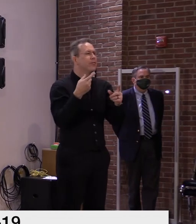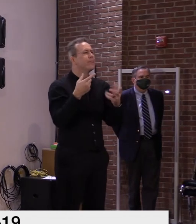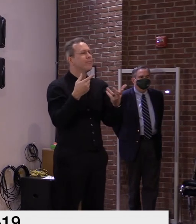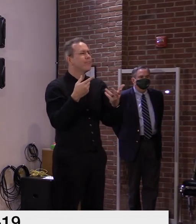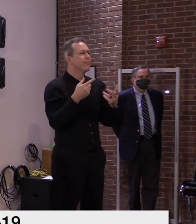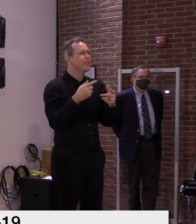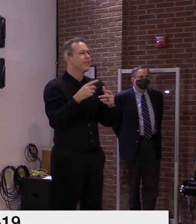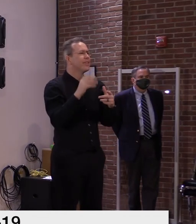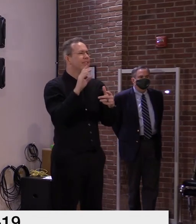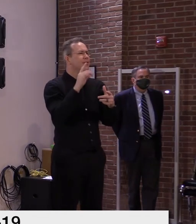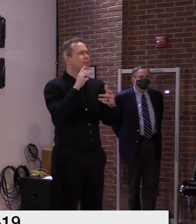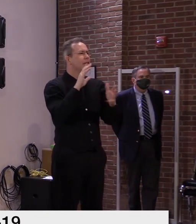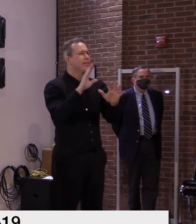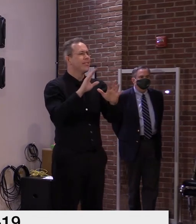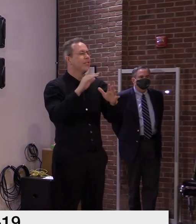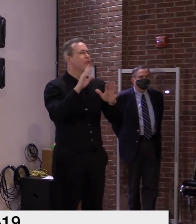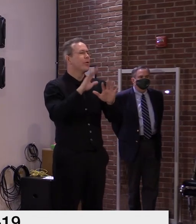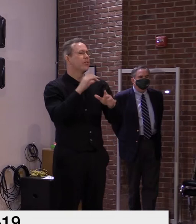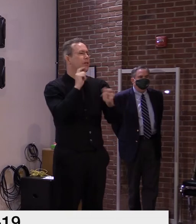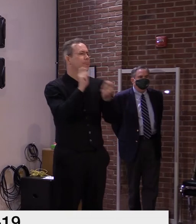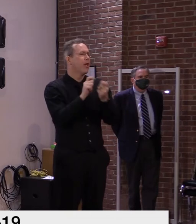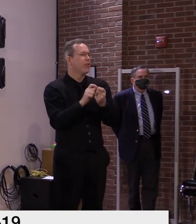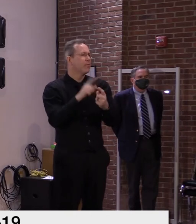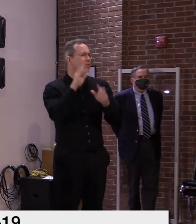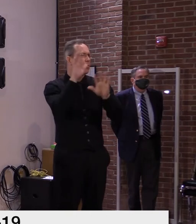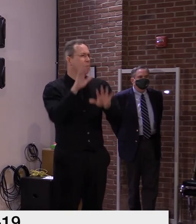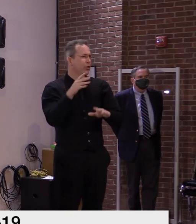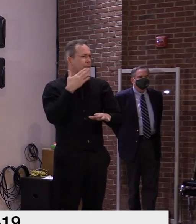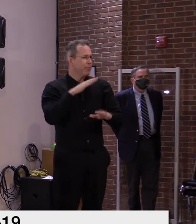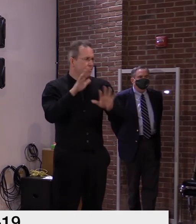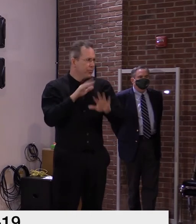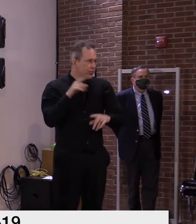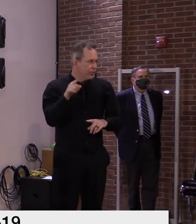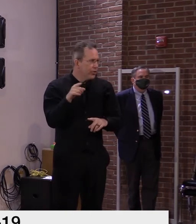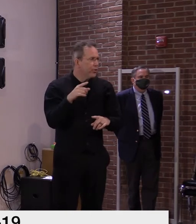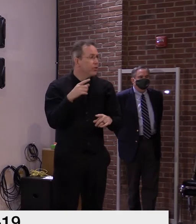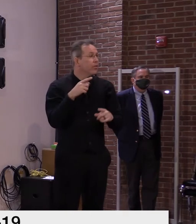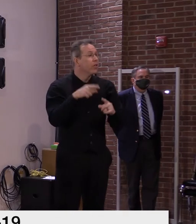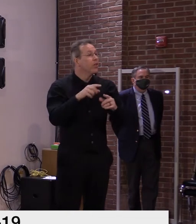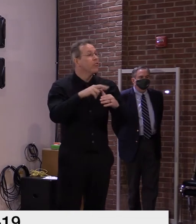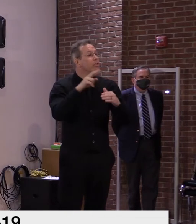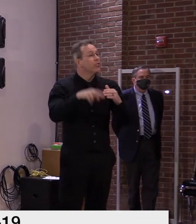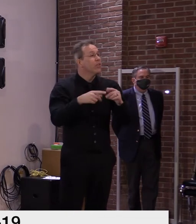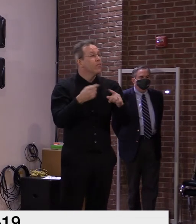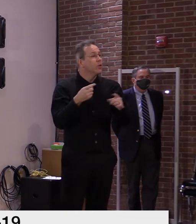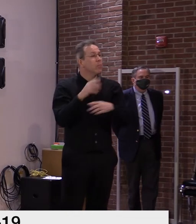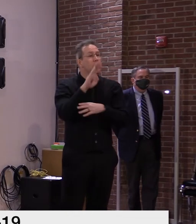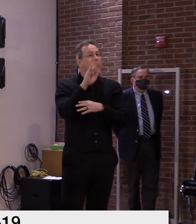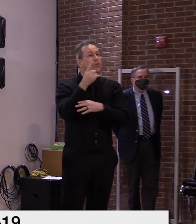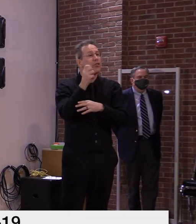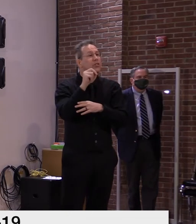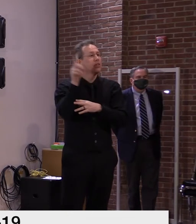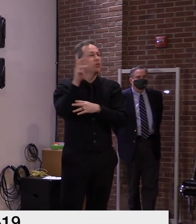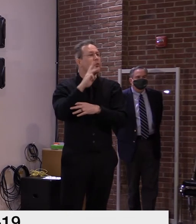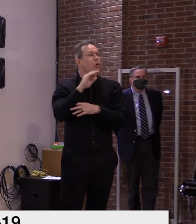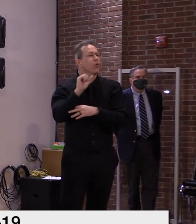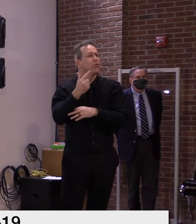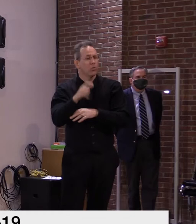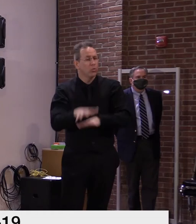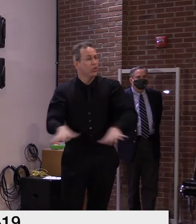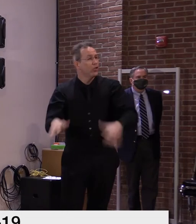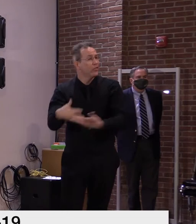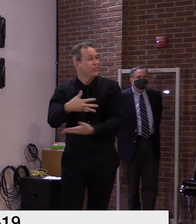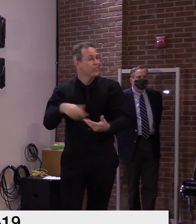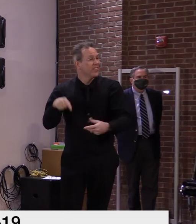Those samples that were predominantly from Burlington and from Bennington County were all negative for any of